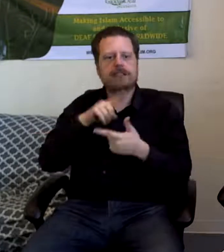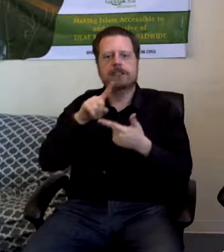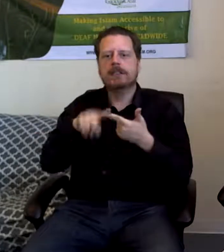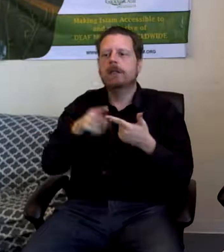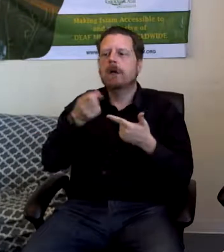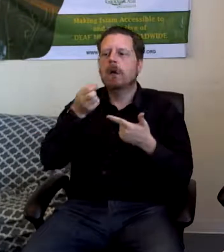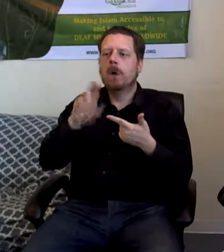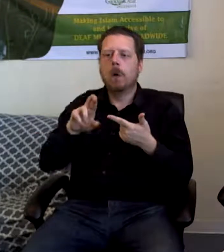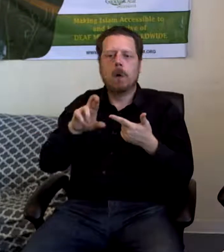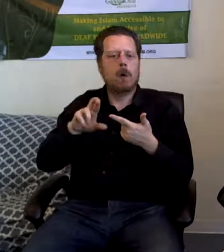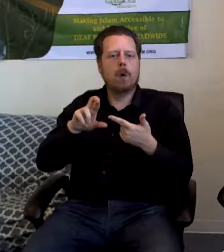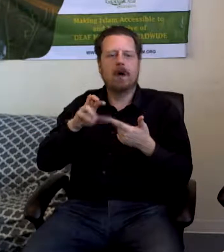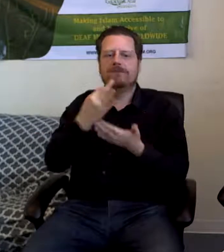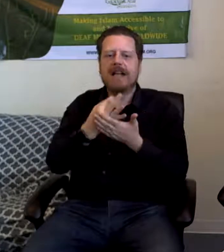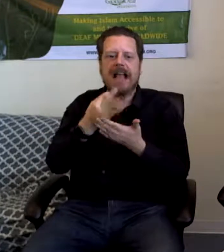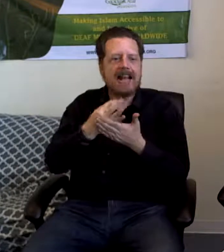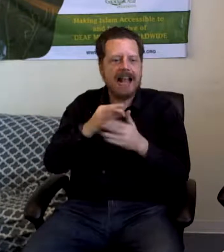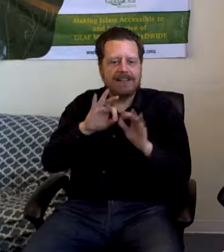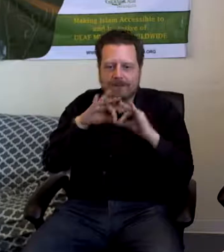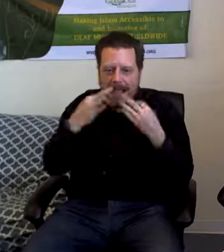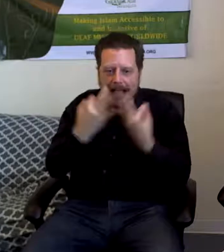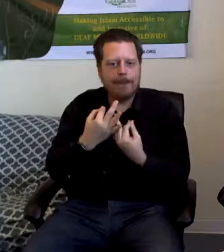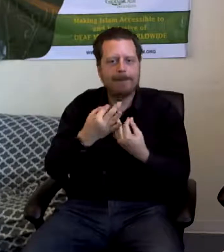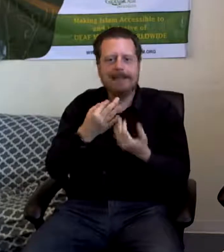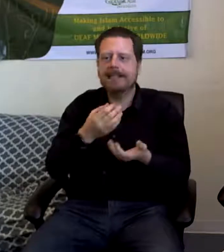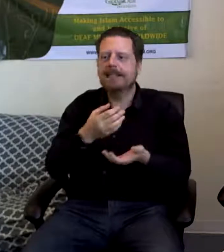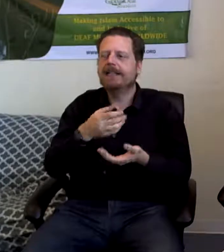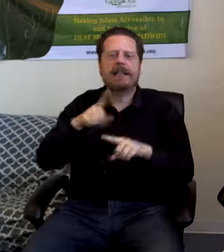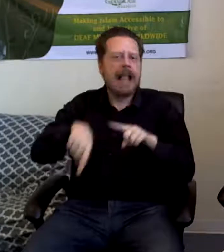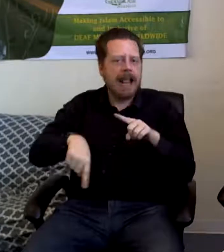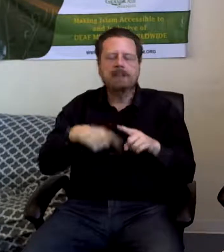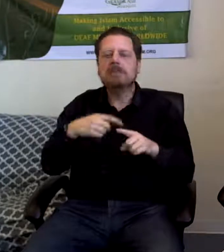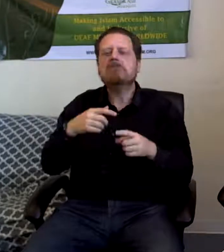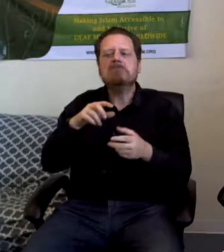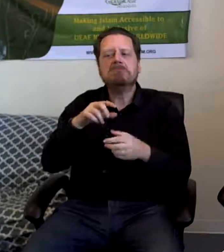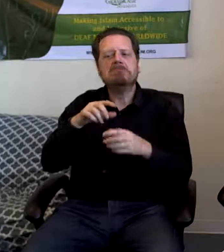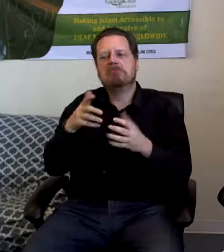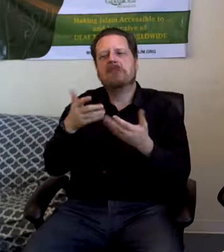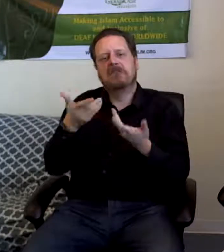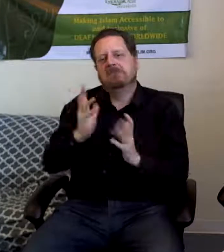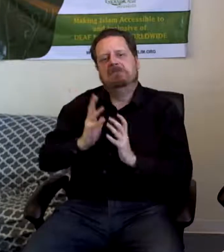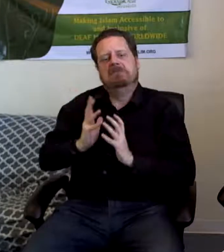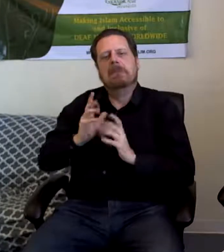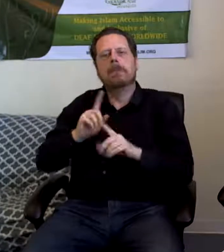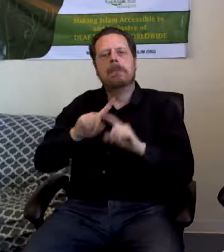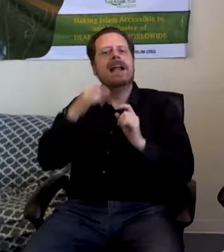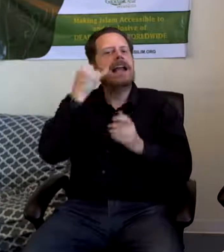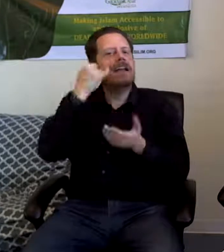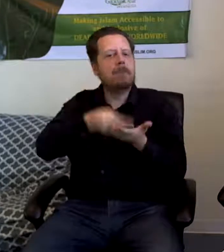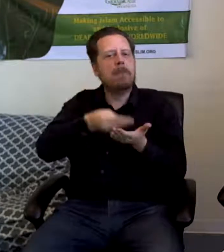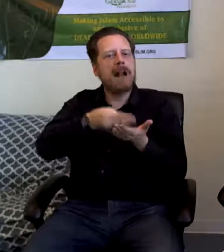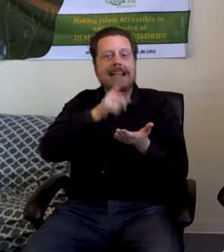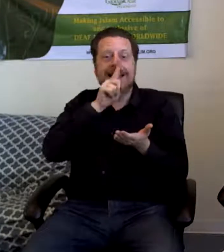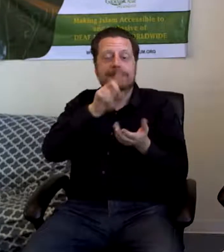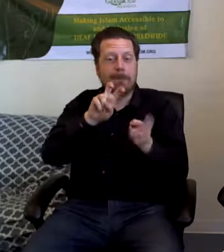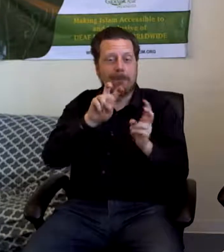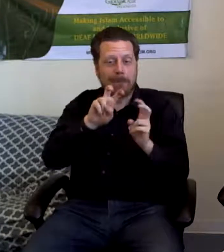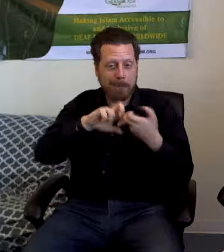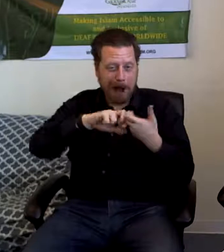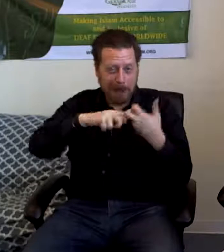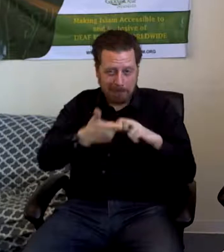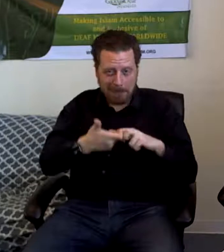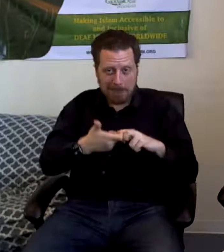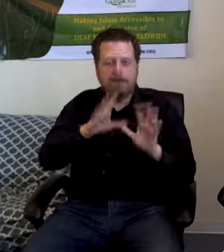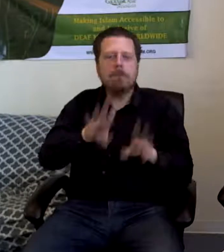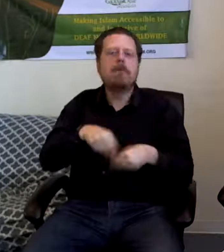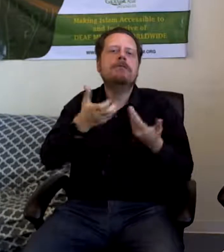or they cannot finance a family. But the order means if money is the issue,